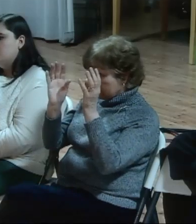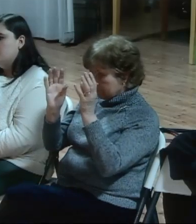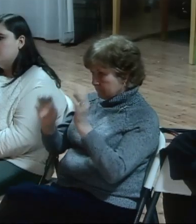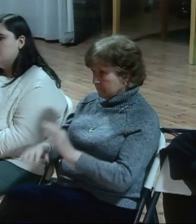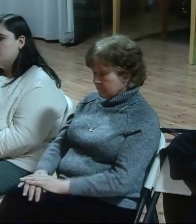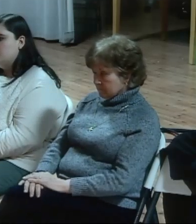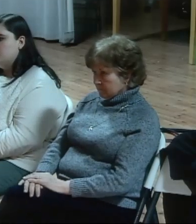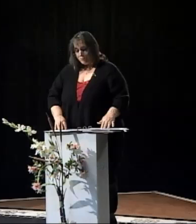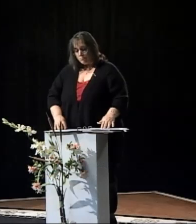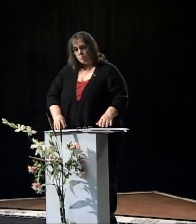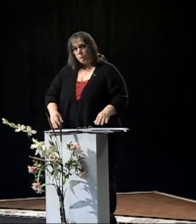Good.